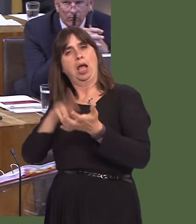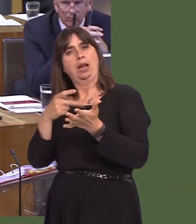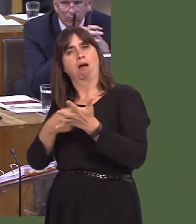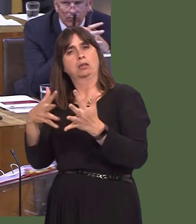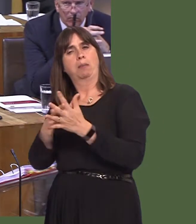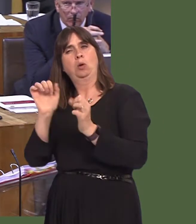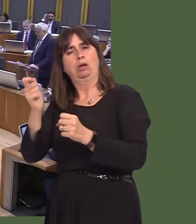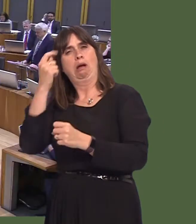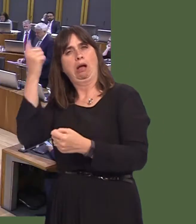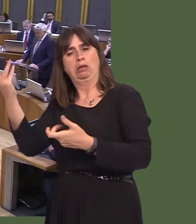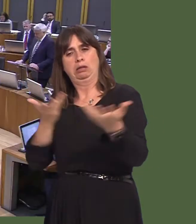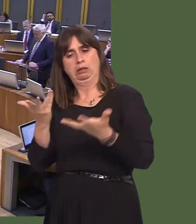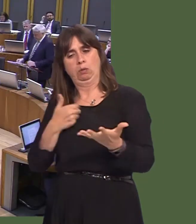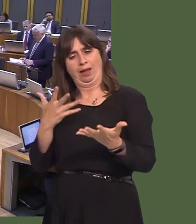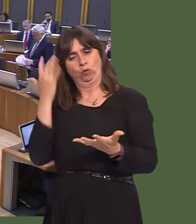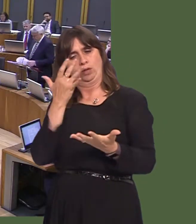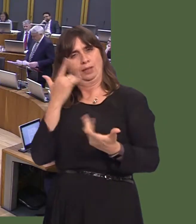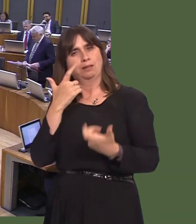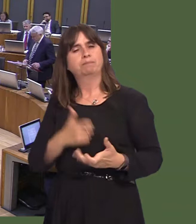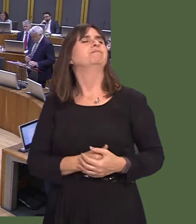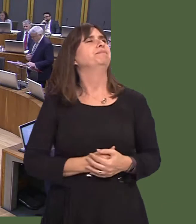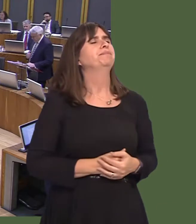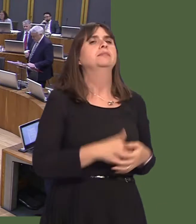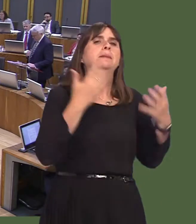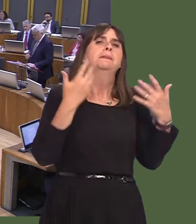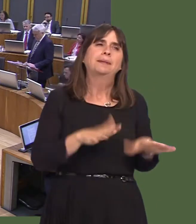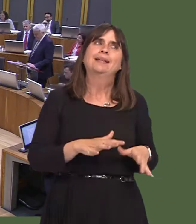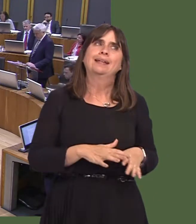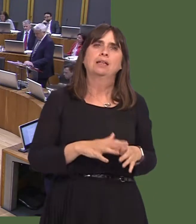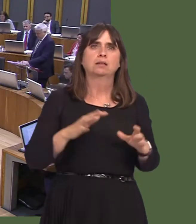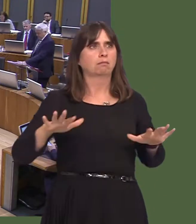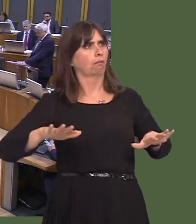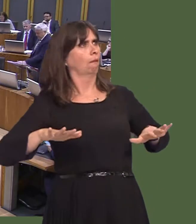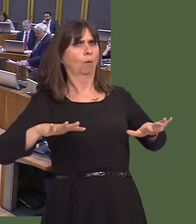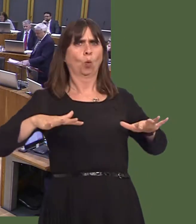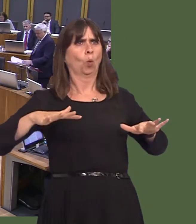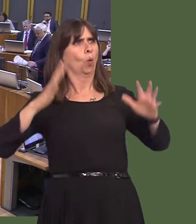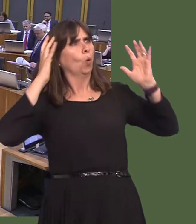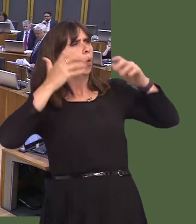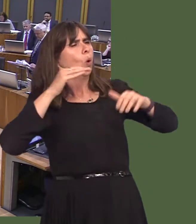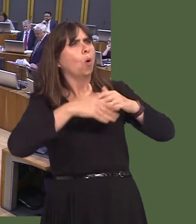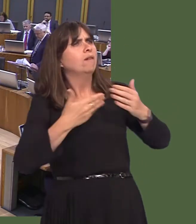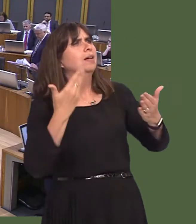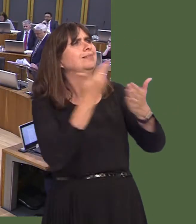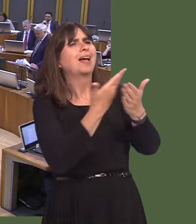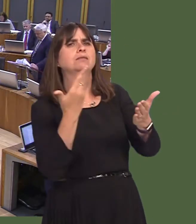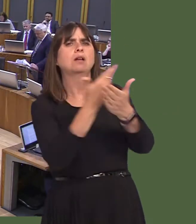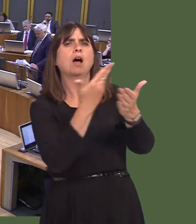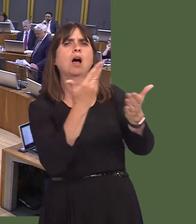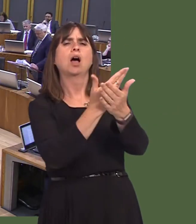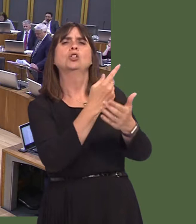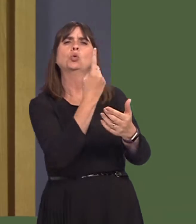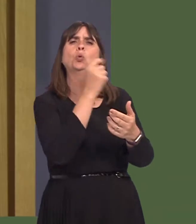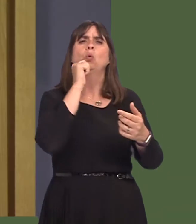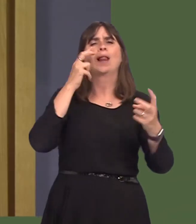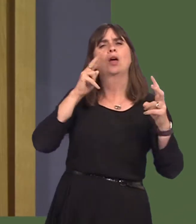NRW produce. Thank you for that reply. There's been understandable concern regarding the tender for the review of evidence